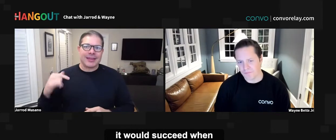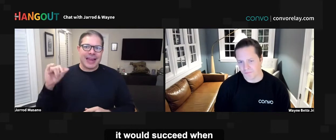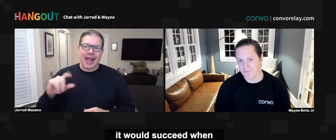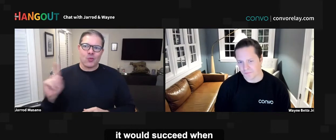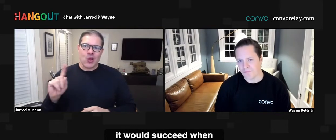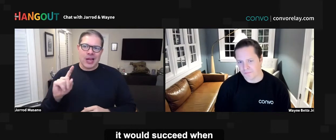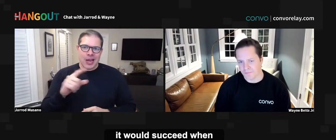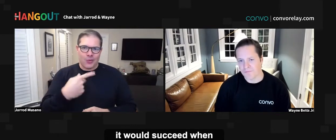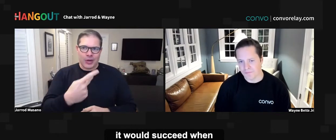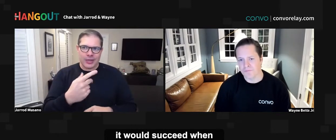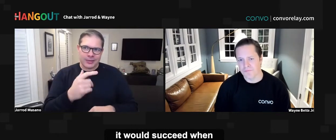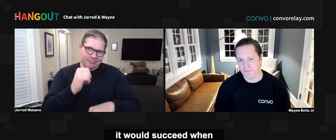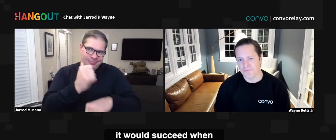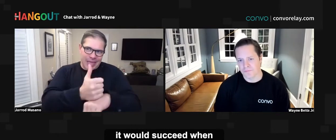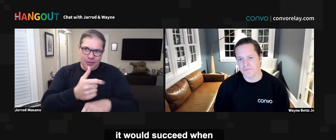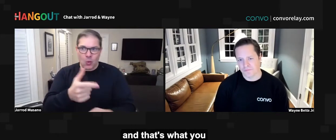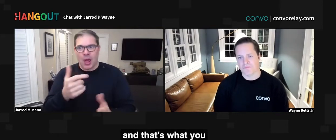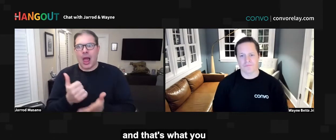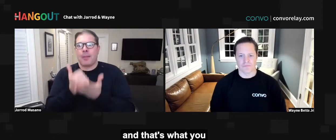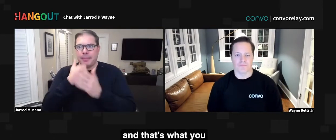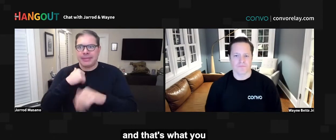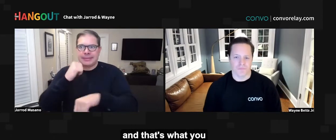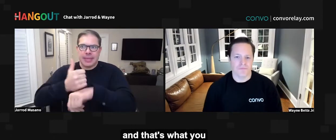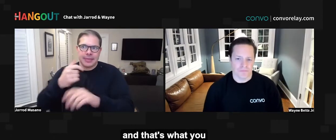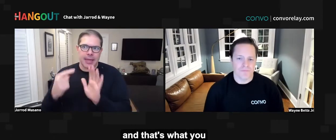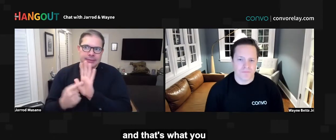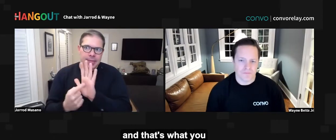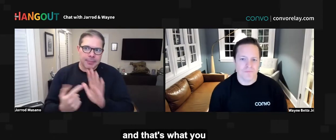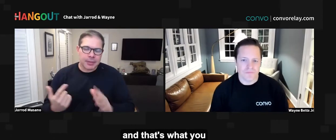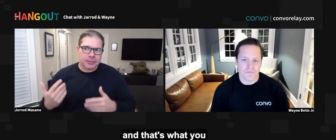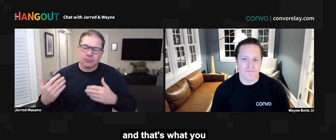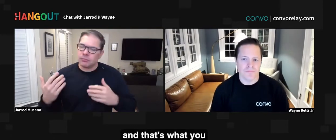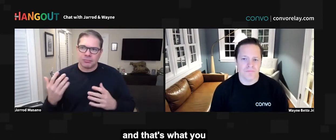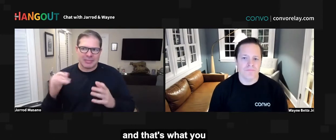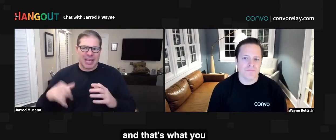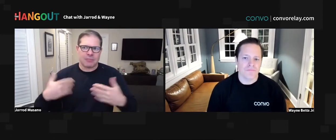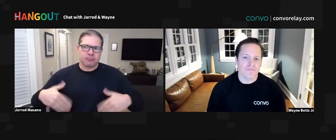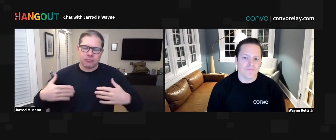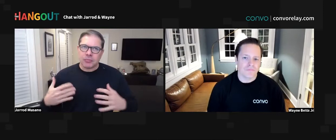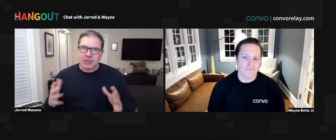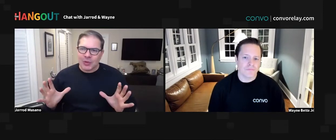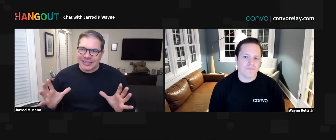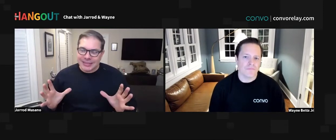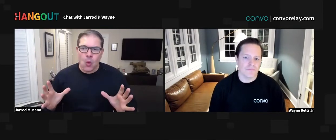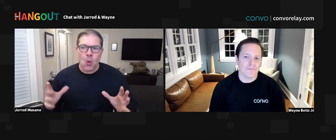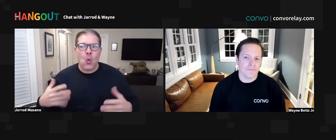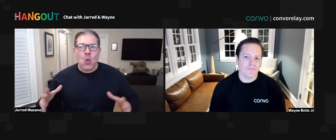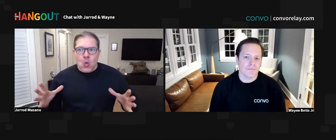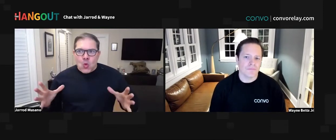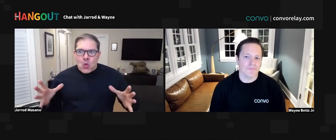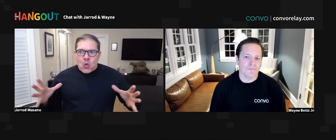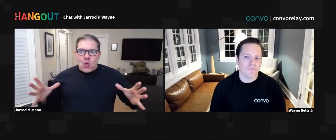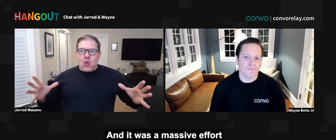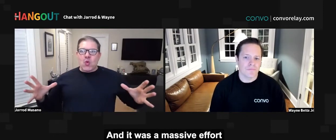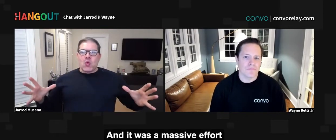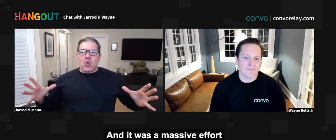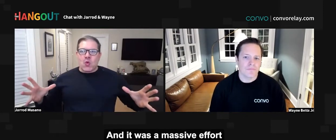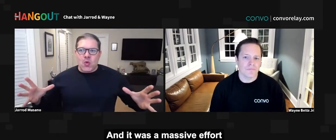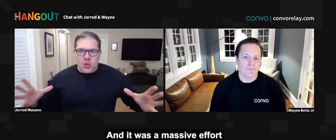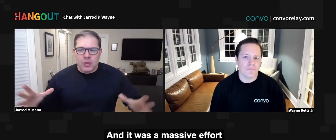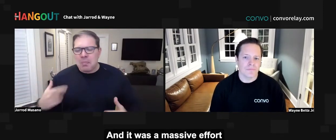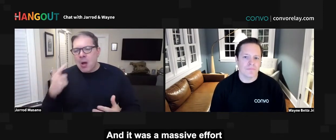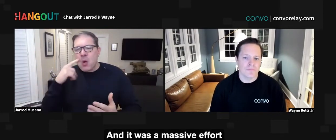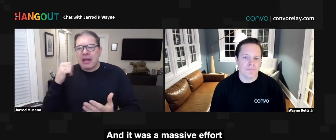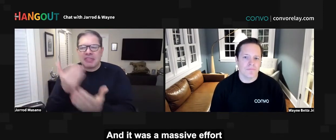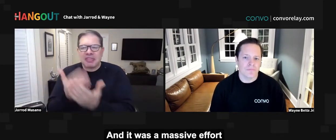when people start taking the lead. And that's what you and I put in place. You helped me set that example.